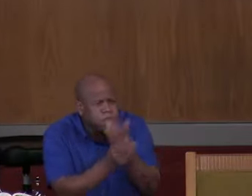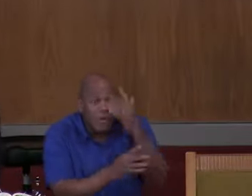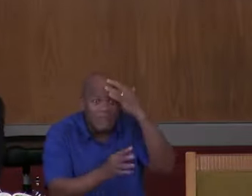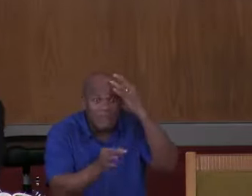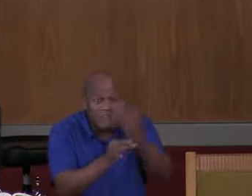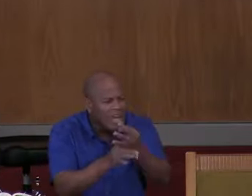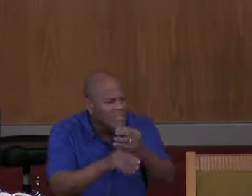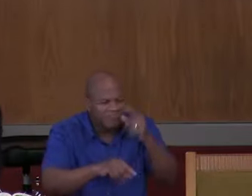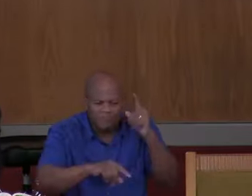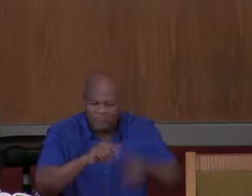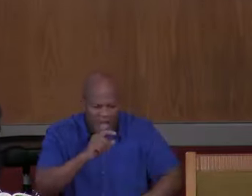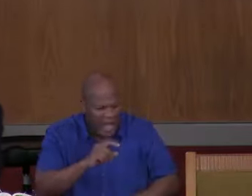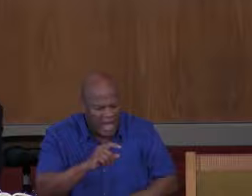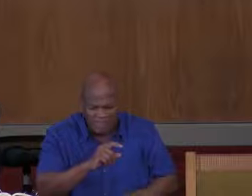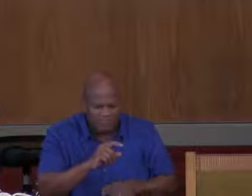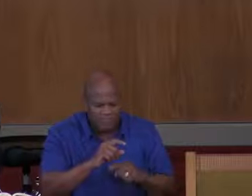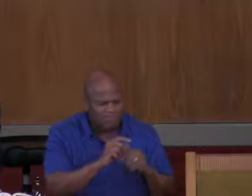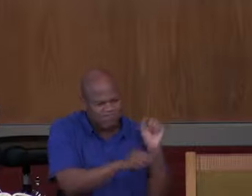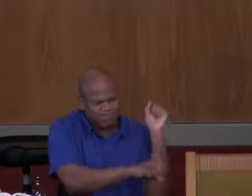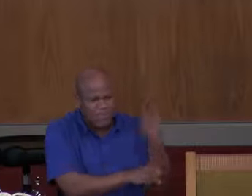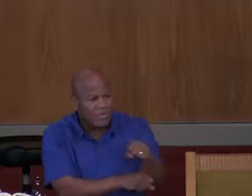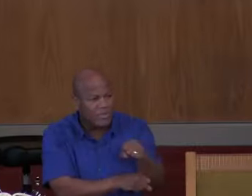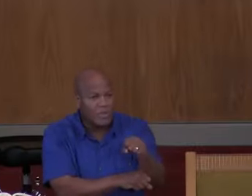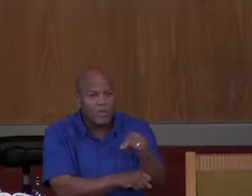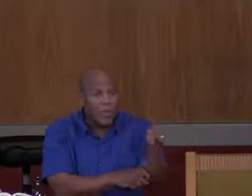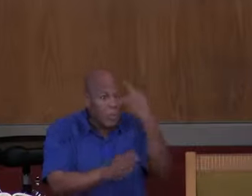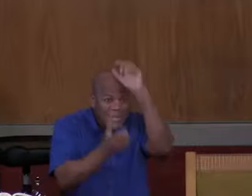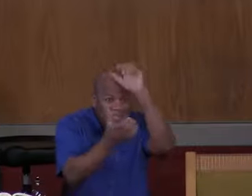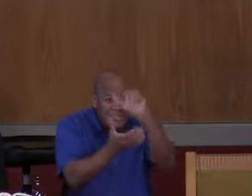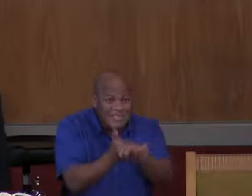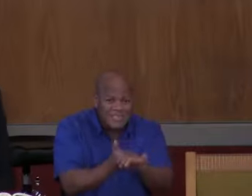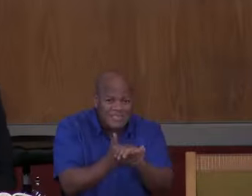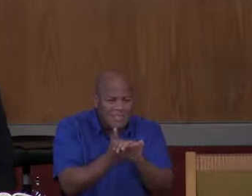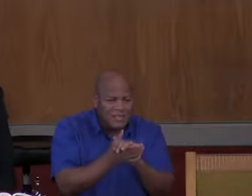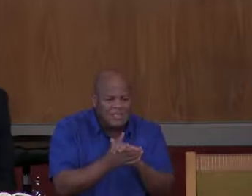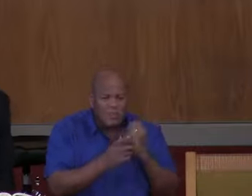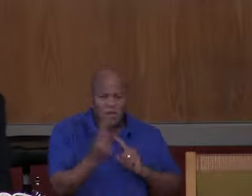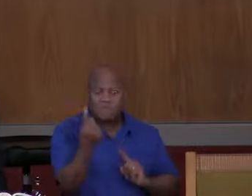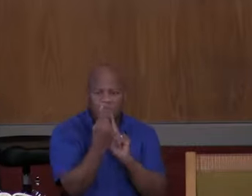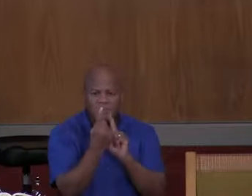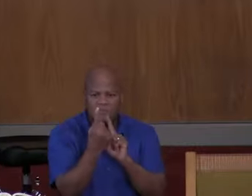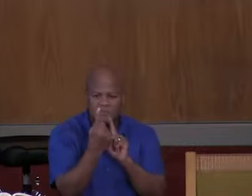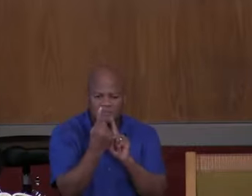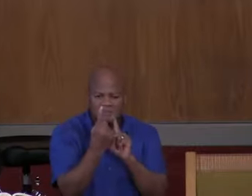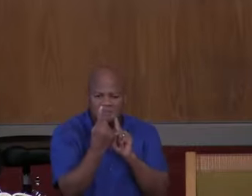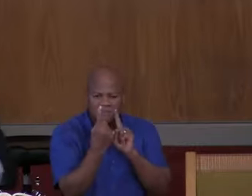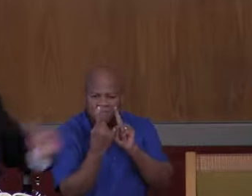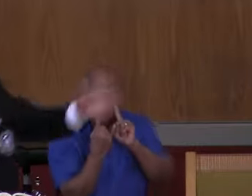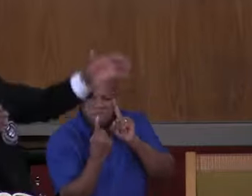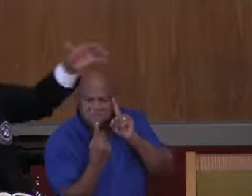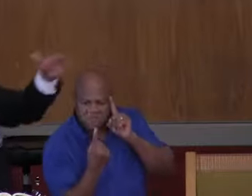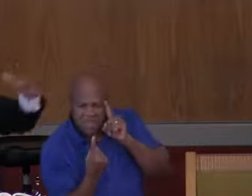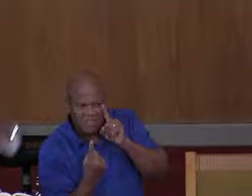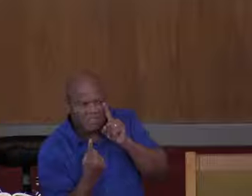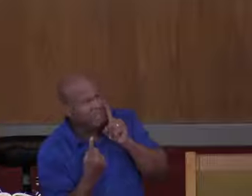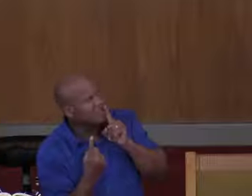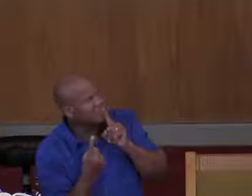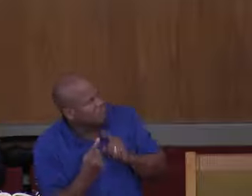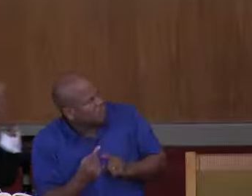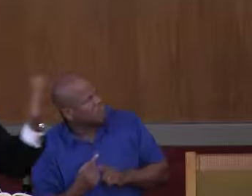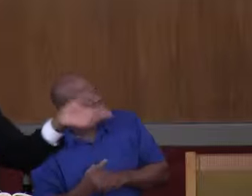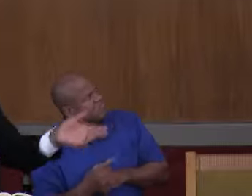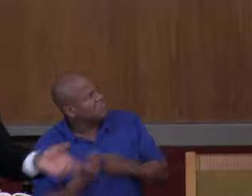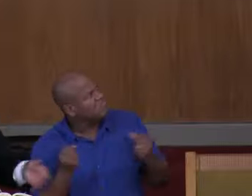You can't be bullied out of what you believe. Just because it's not popular, just because the trend of